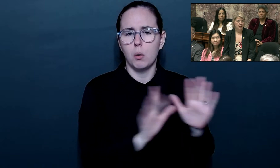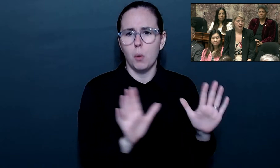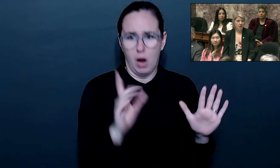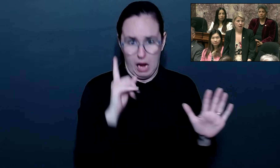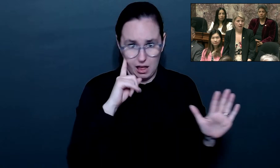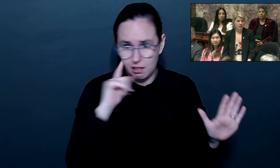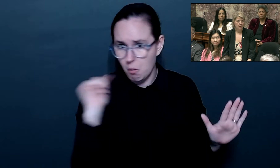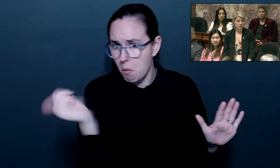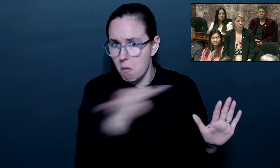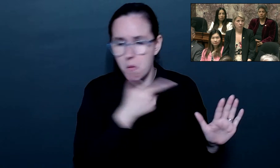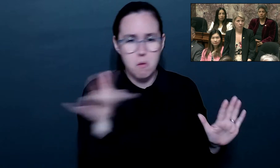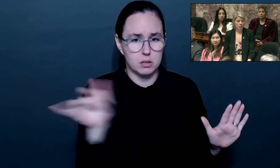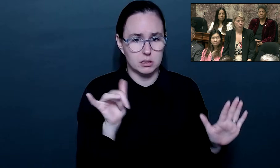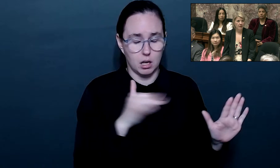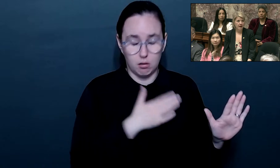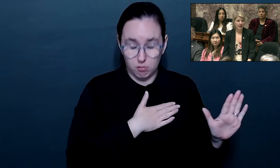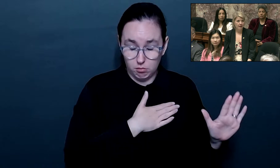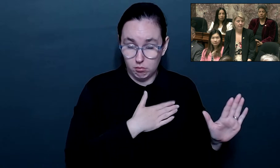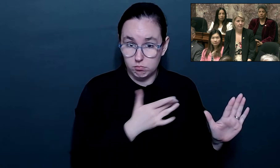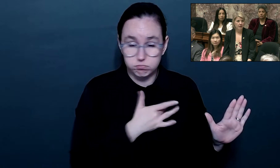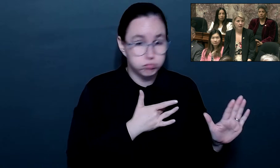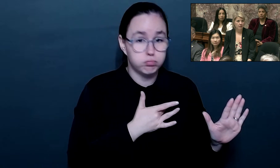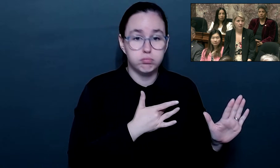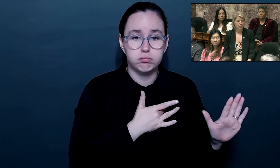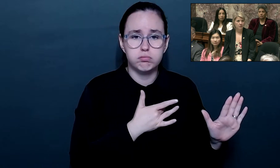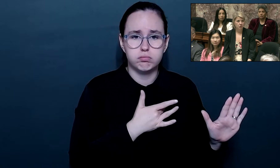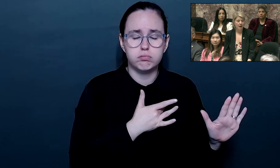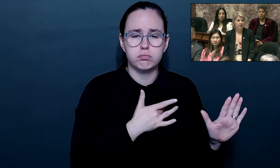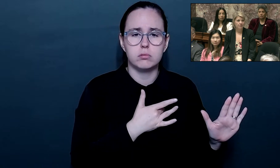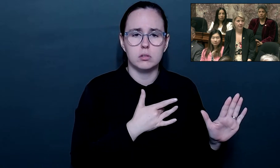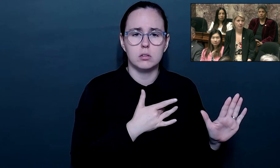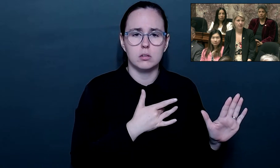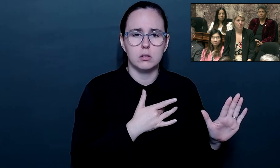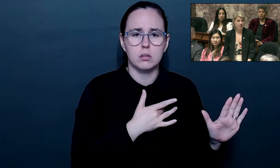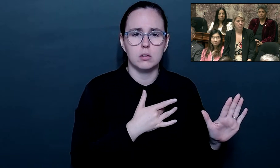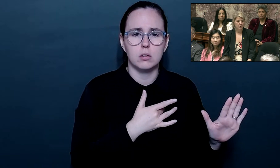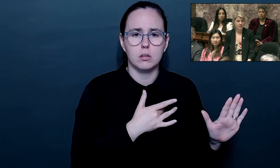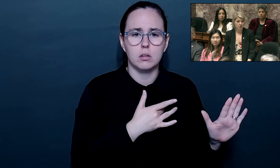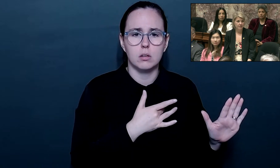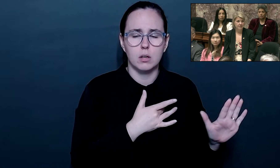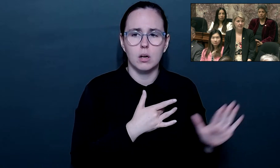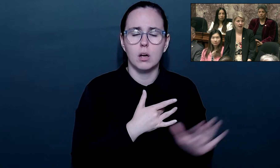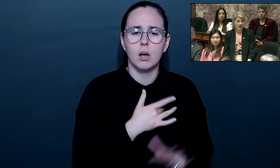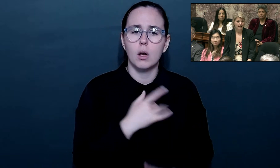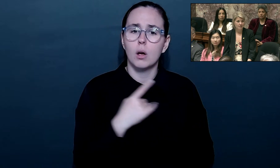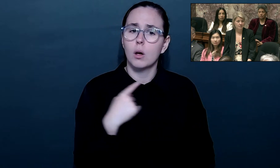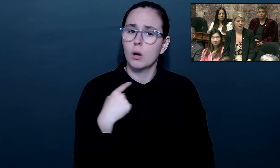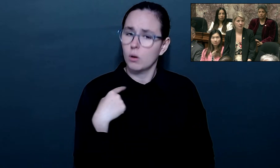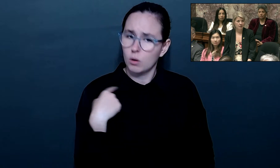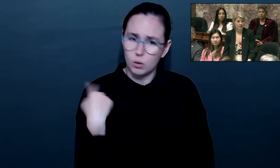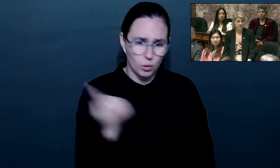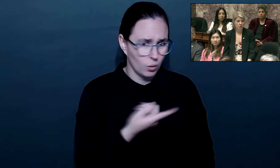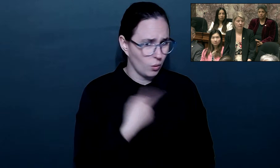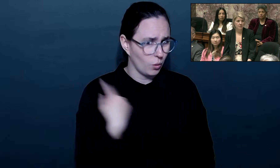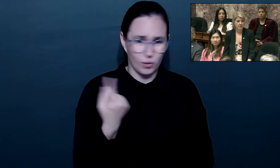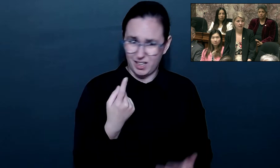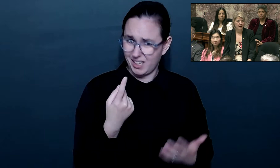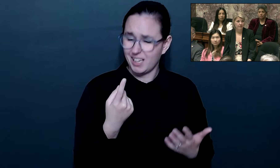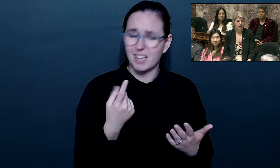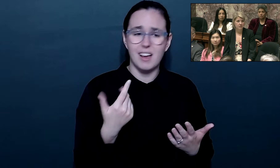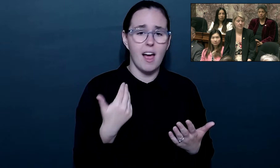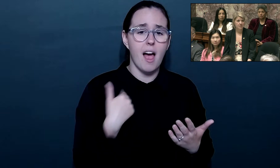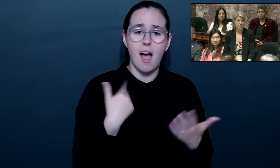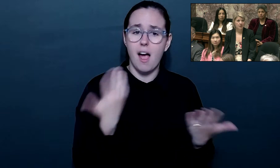legislature. We have a Child, Family and Community Services Act in this province